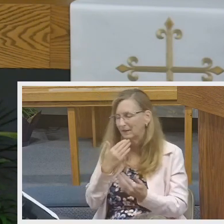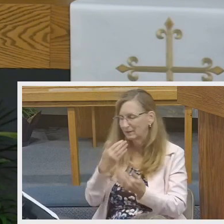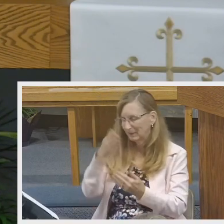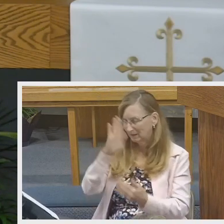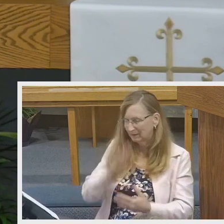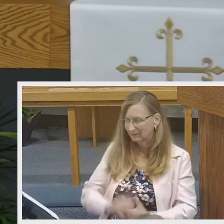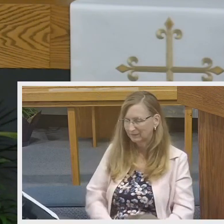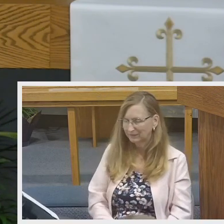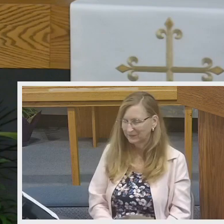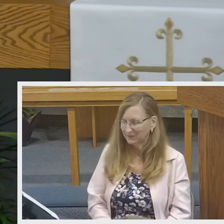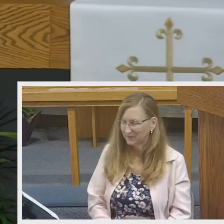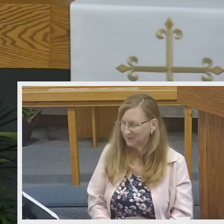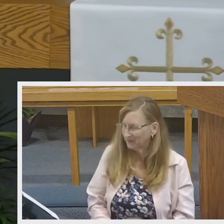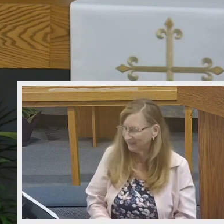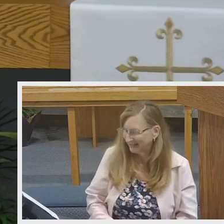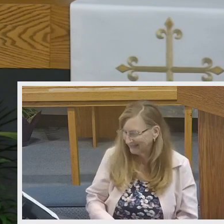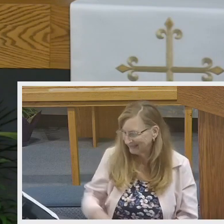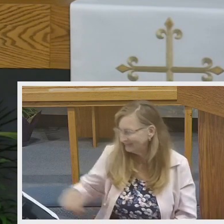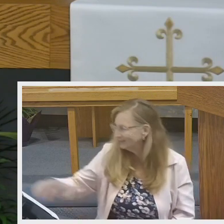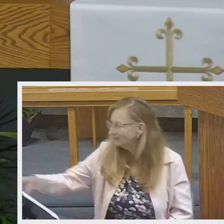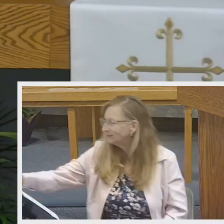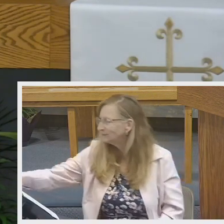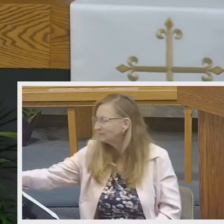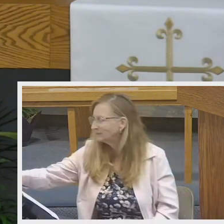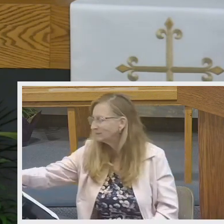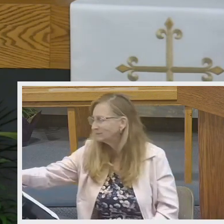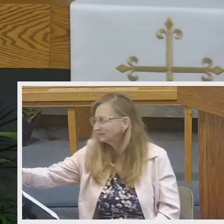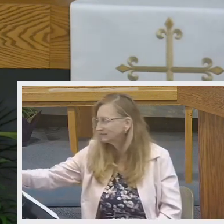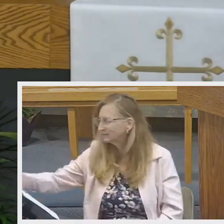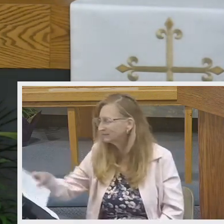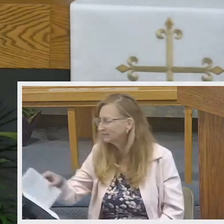We sing, "He's risen, he's risen," hymn 445.